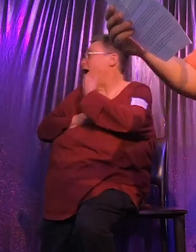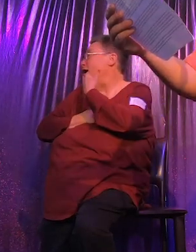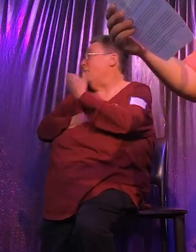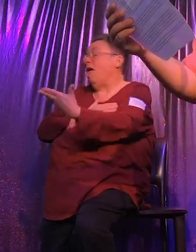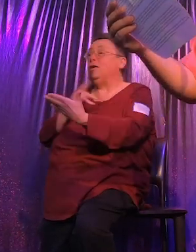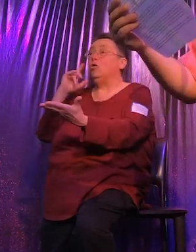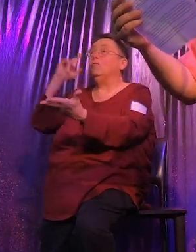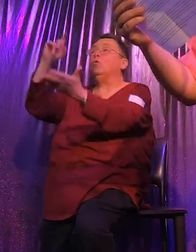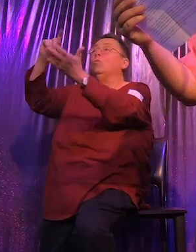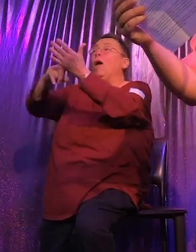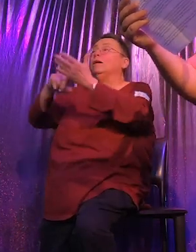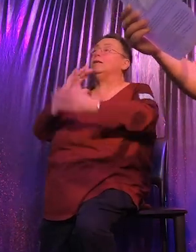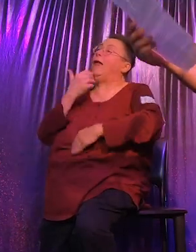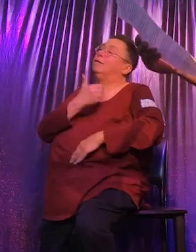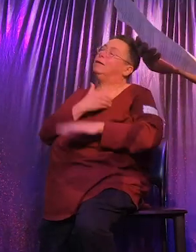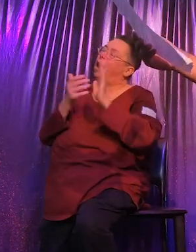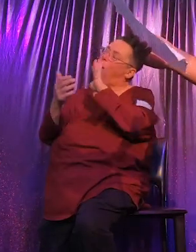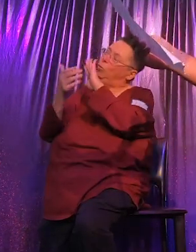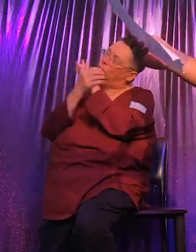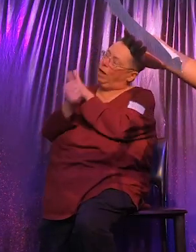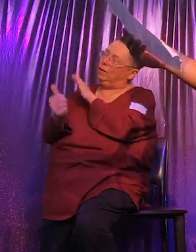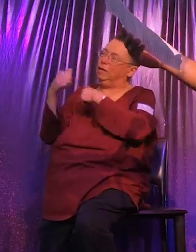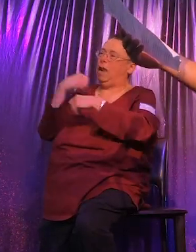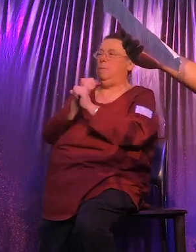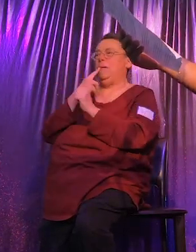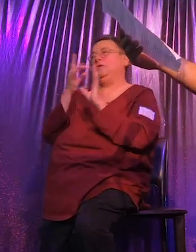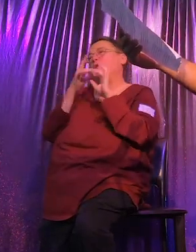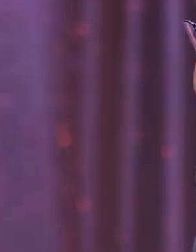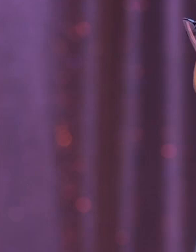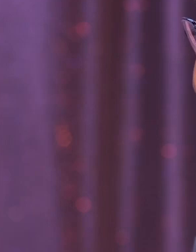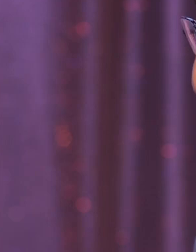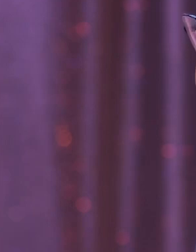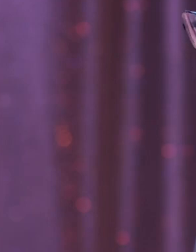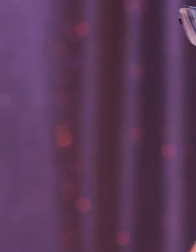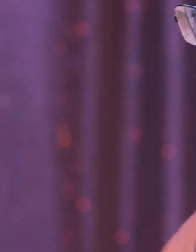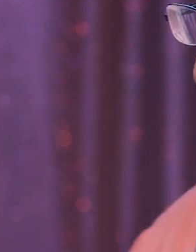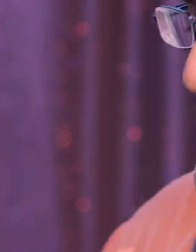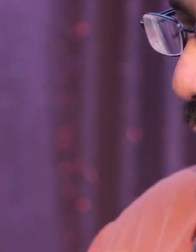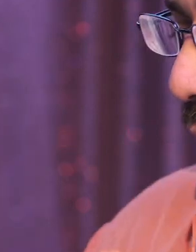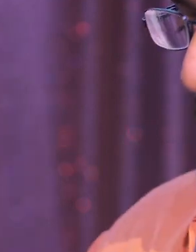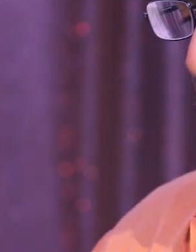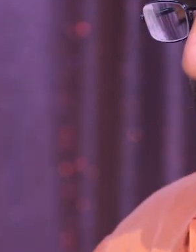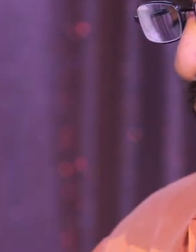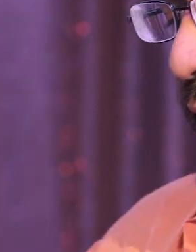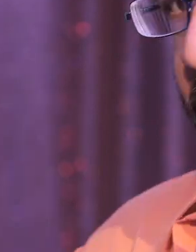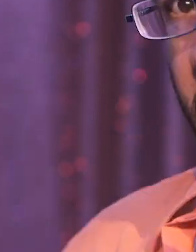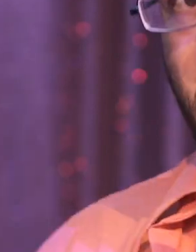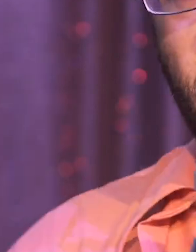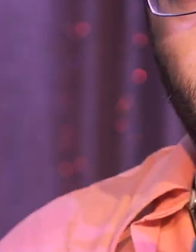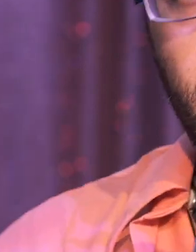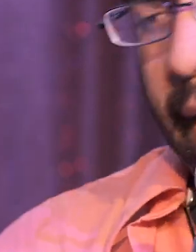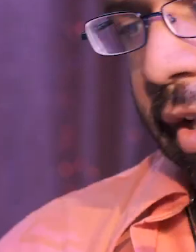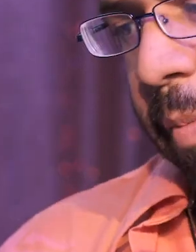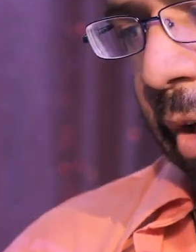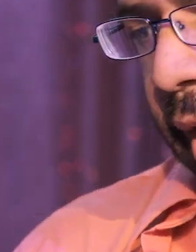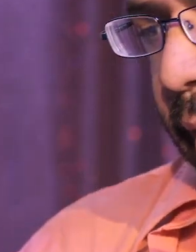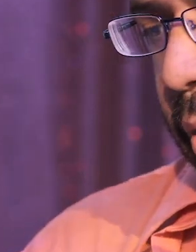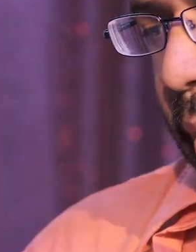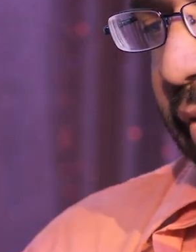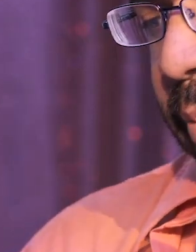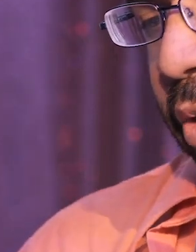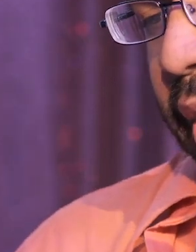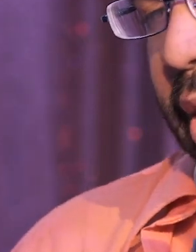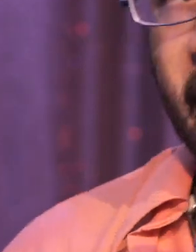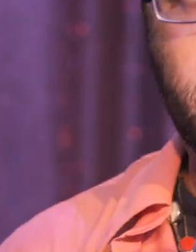for recognizing our talents and making us part of the team. And a quick thanks to all in the community